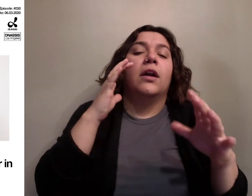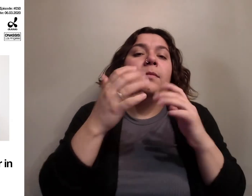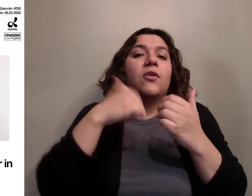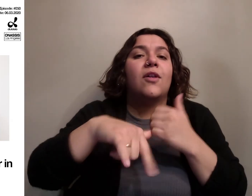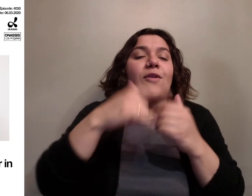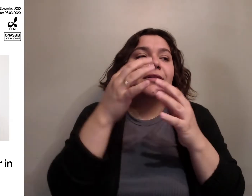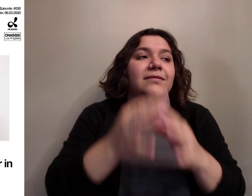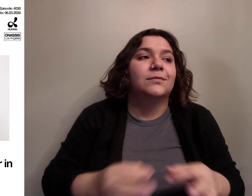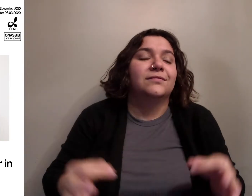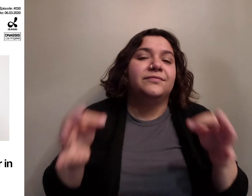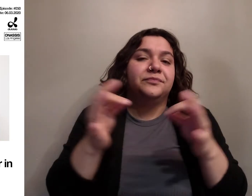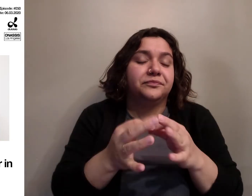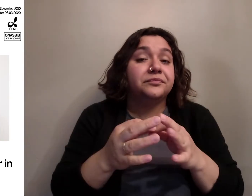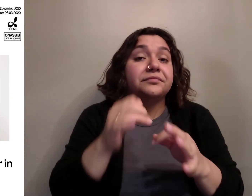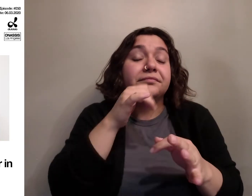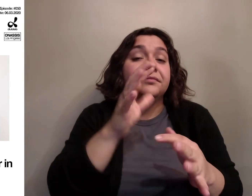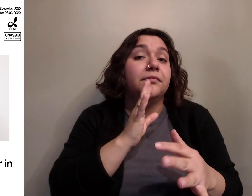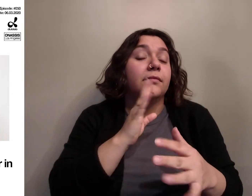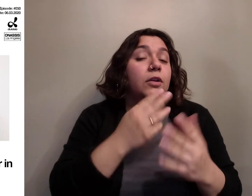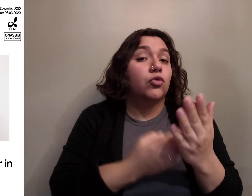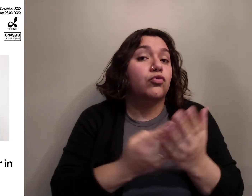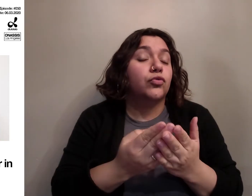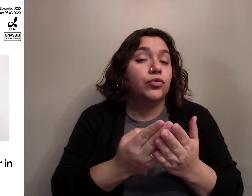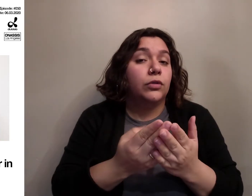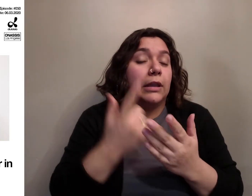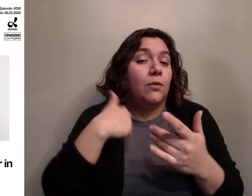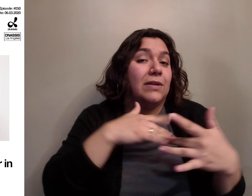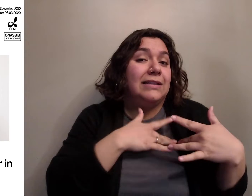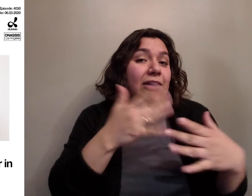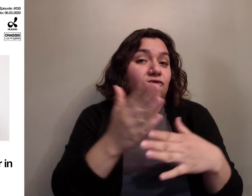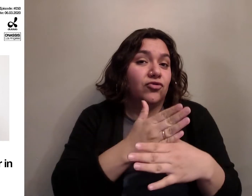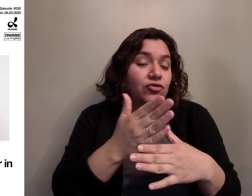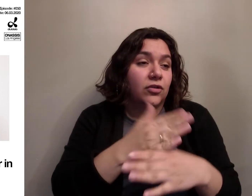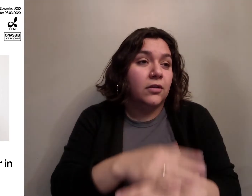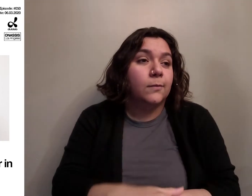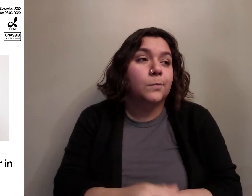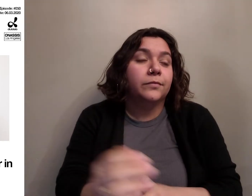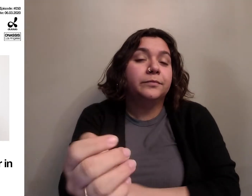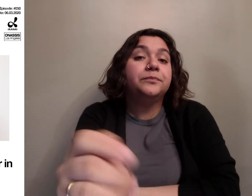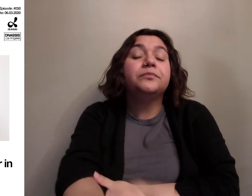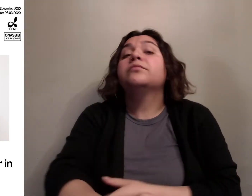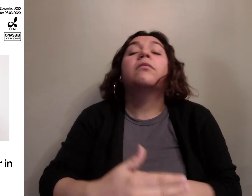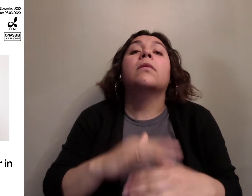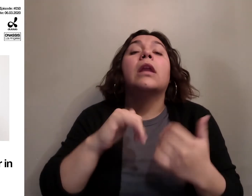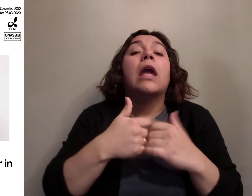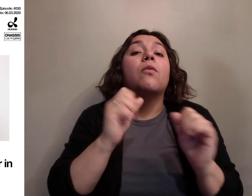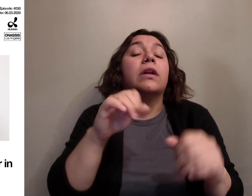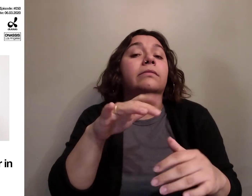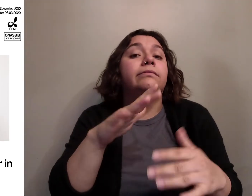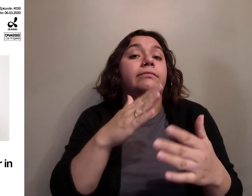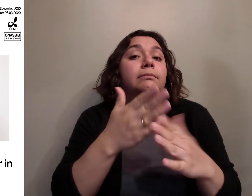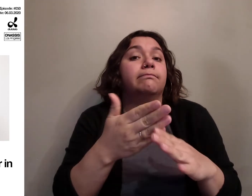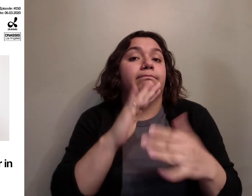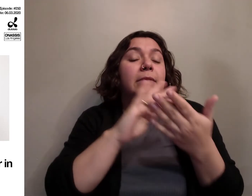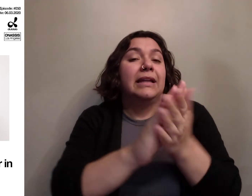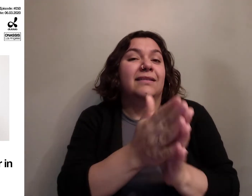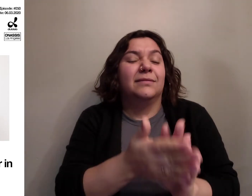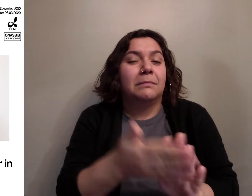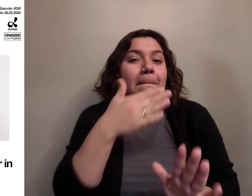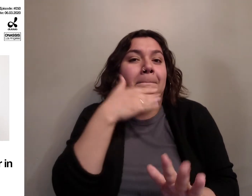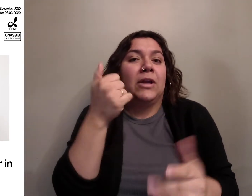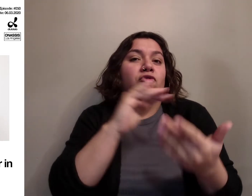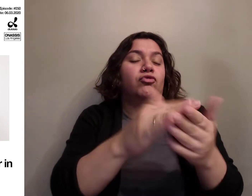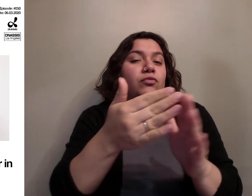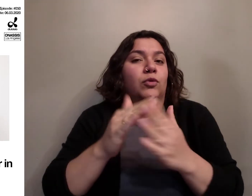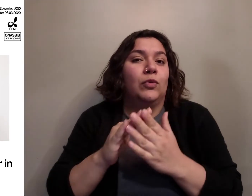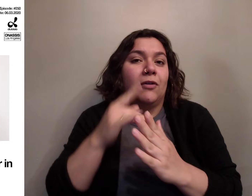we communicate those really crucial unspoken truths that we share, and how we